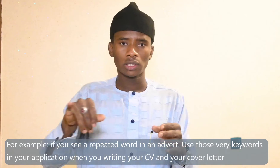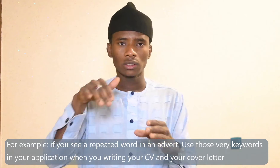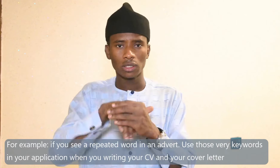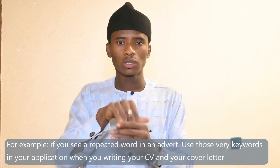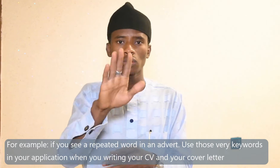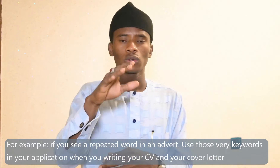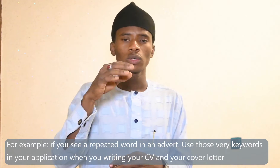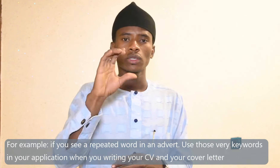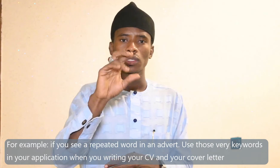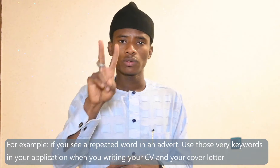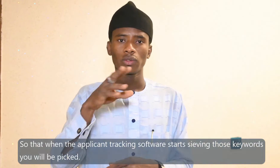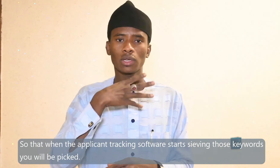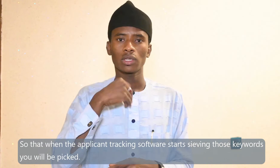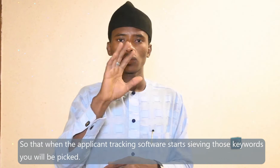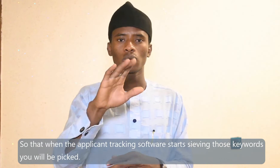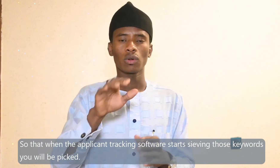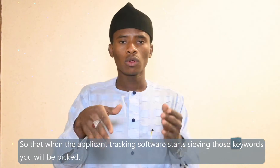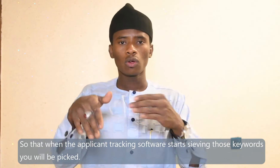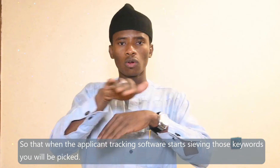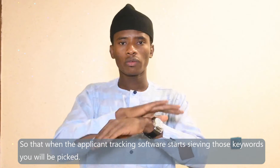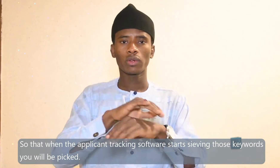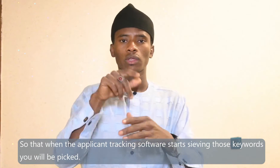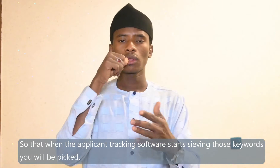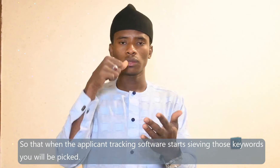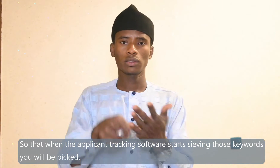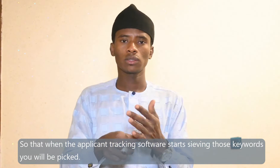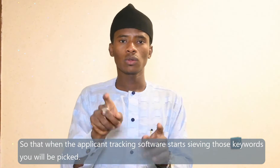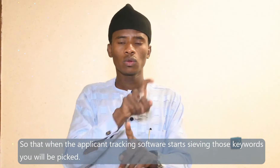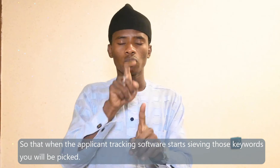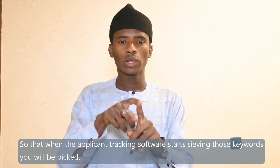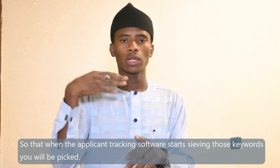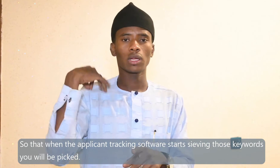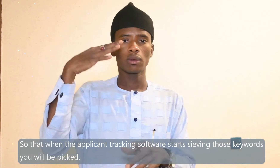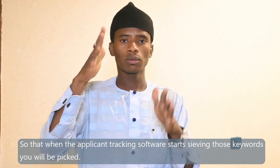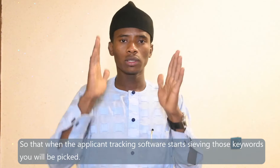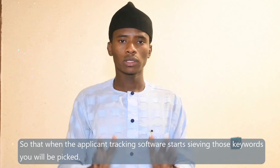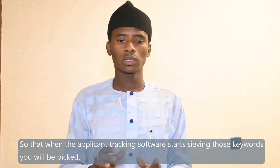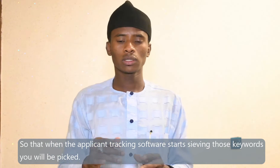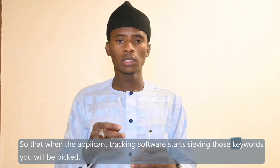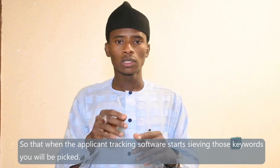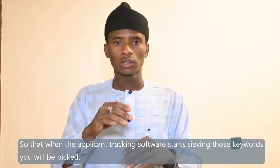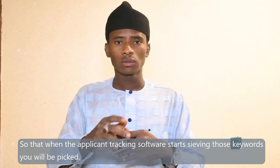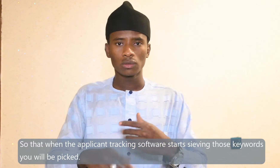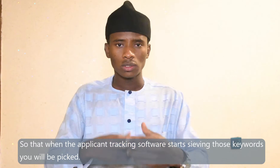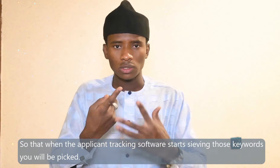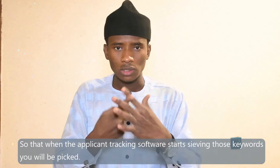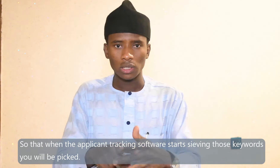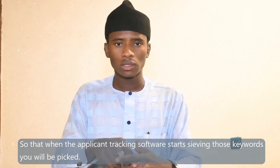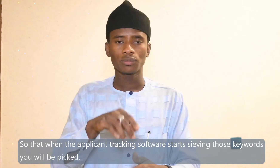cover letter, so that when the applicant tracking software starts seeing those keywords,